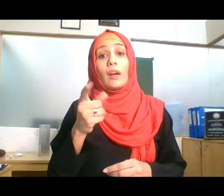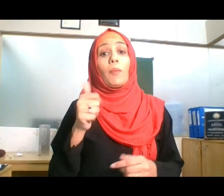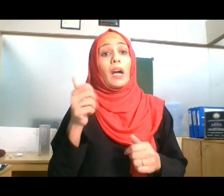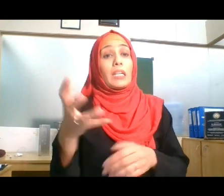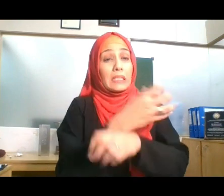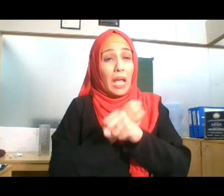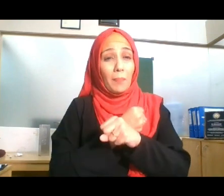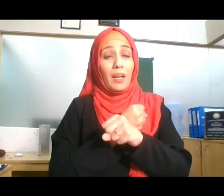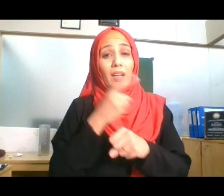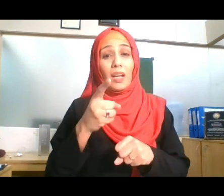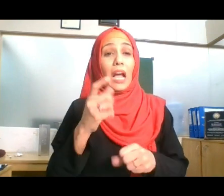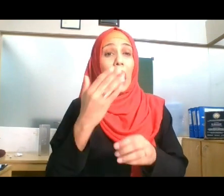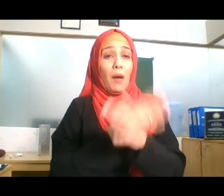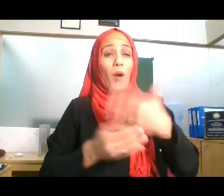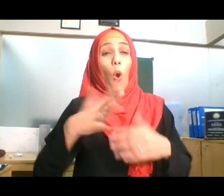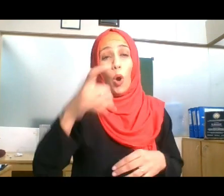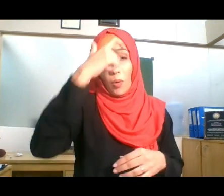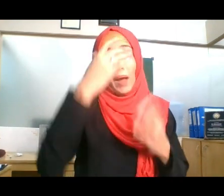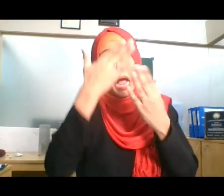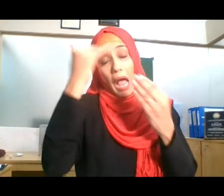the special persons.